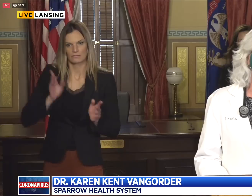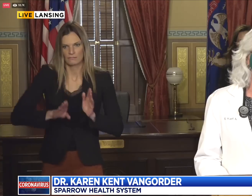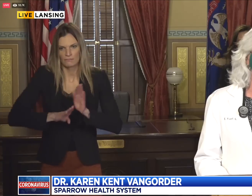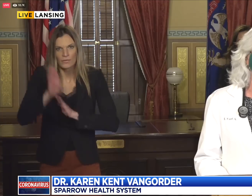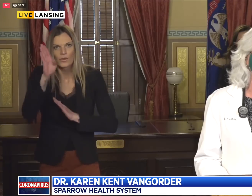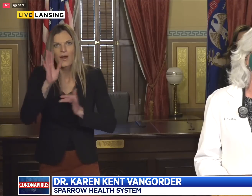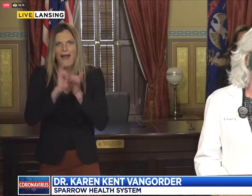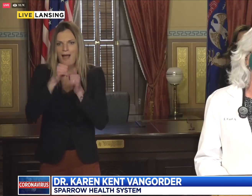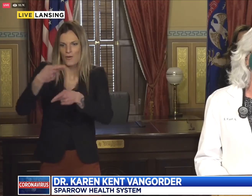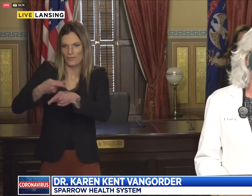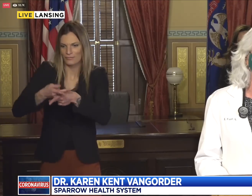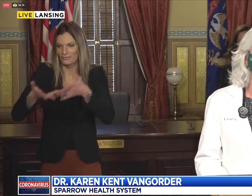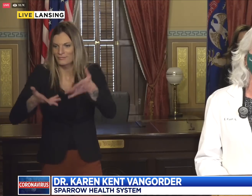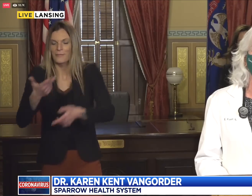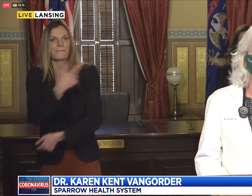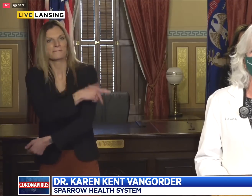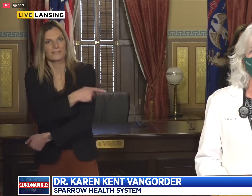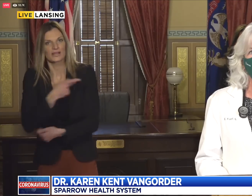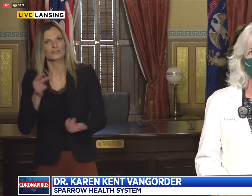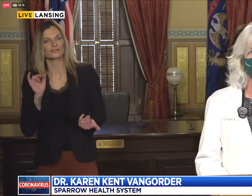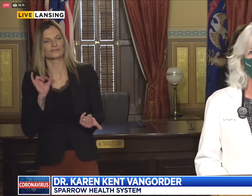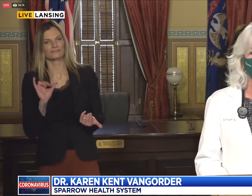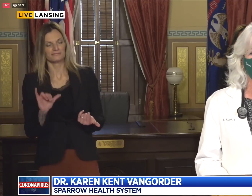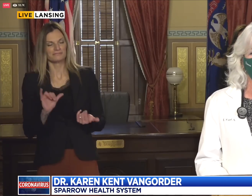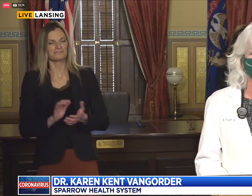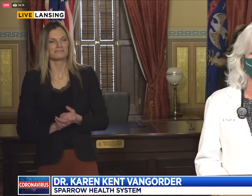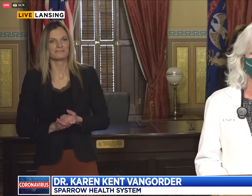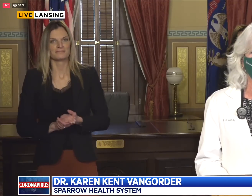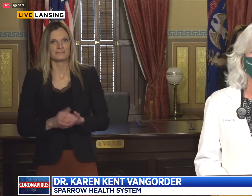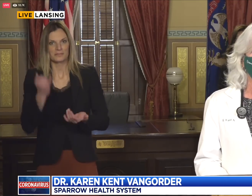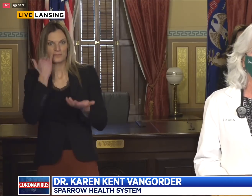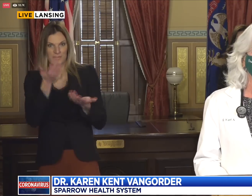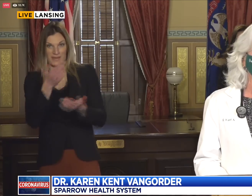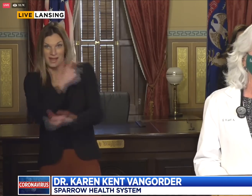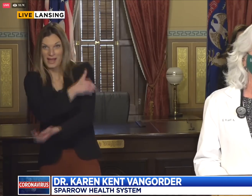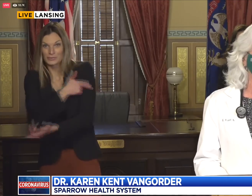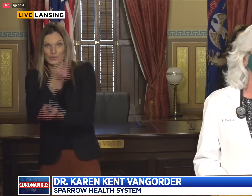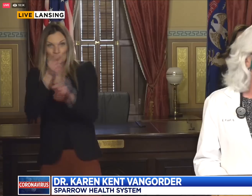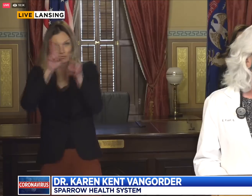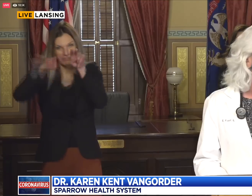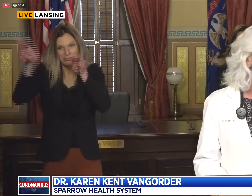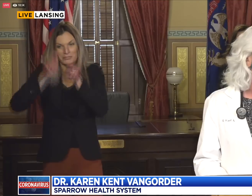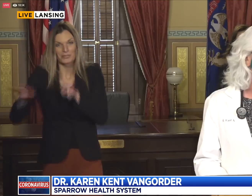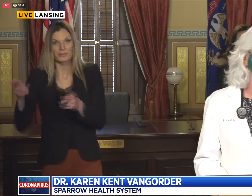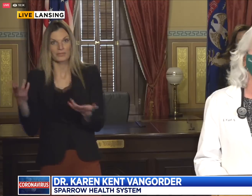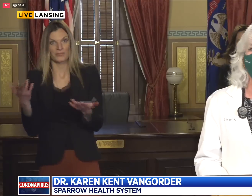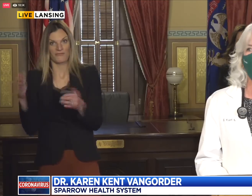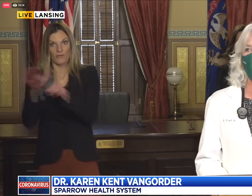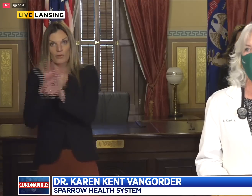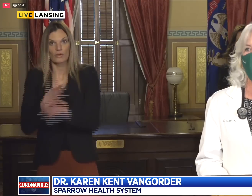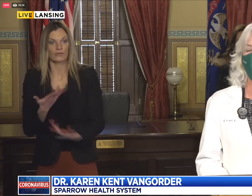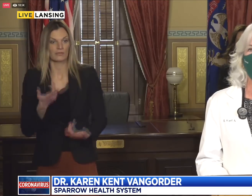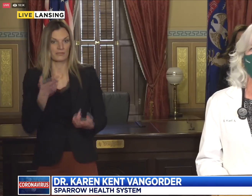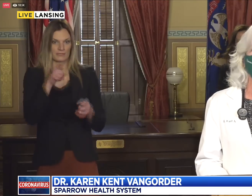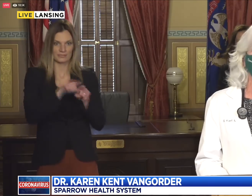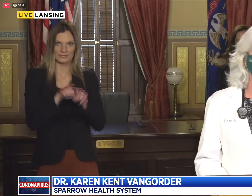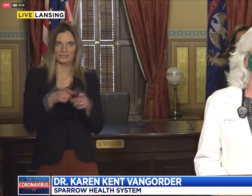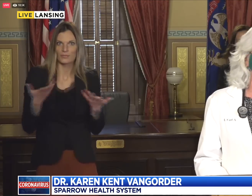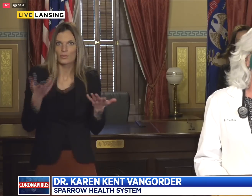patients, but in that same milieu of overcrowding in our hospitals are stroke patients, heart attack